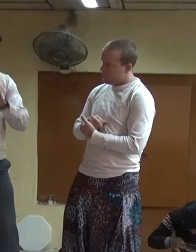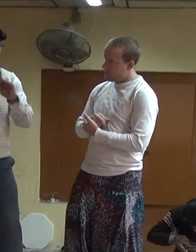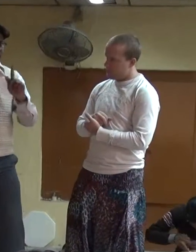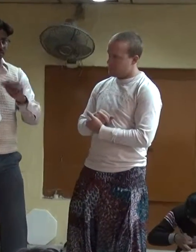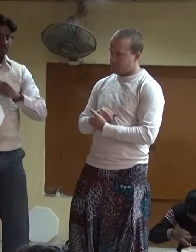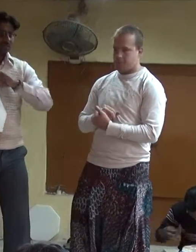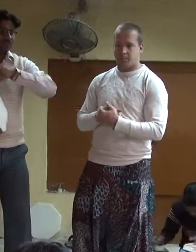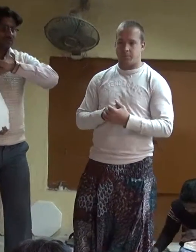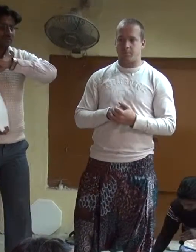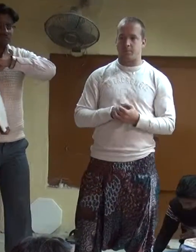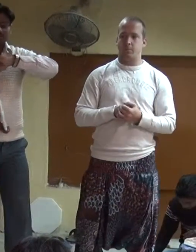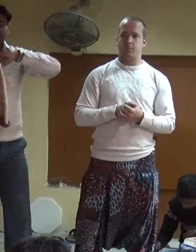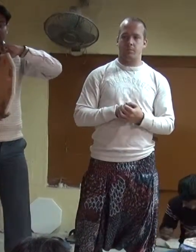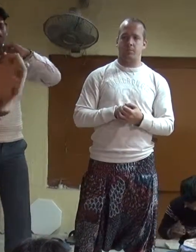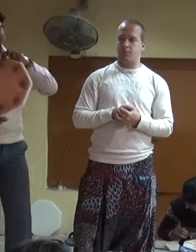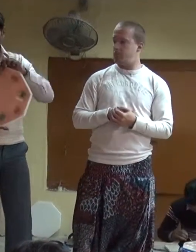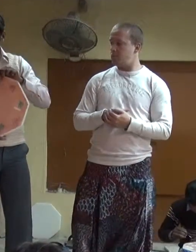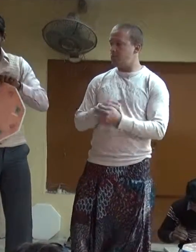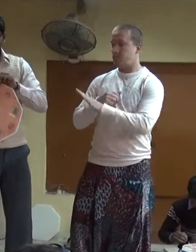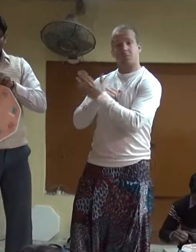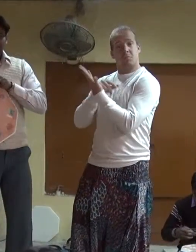But they can't see.